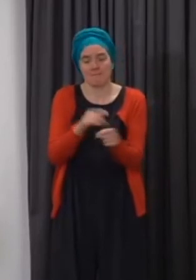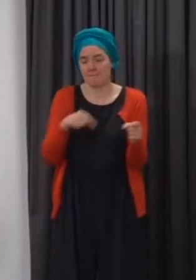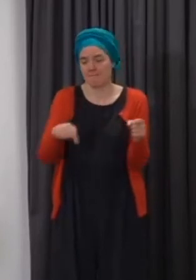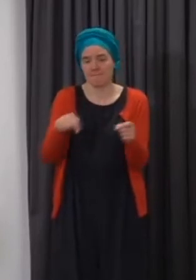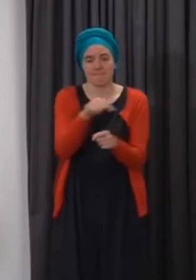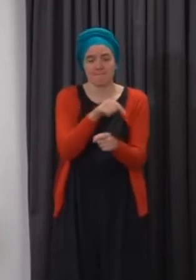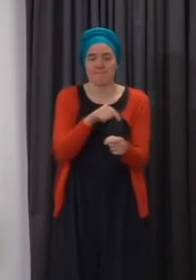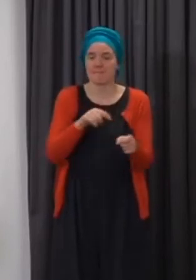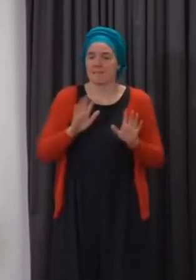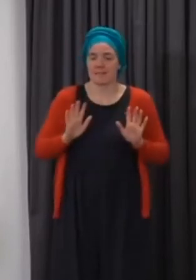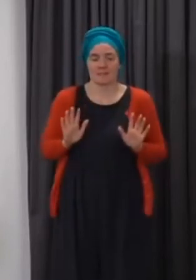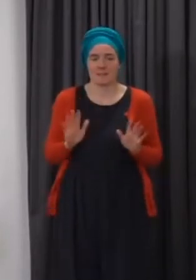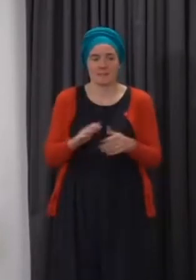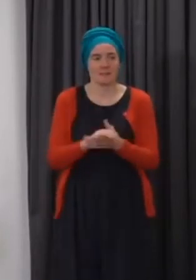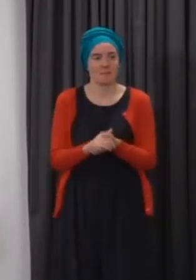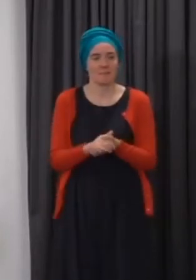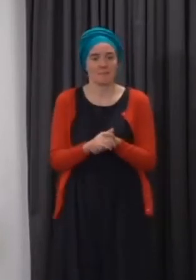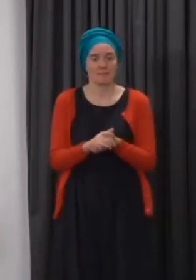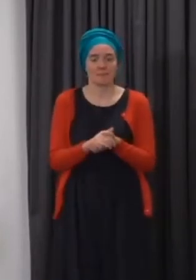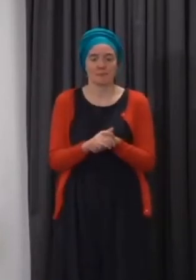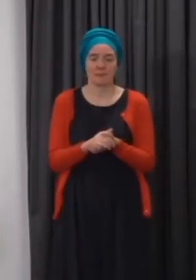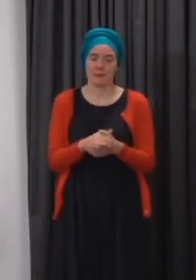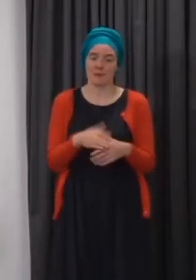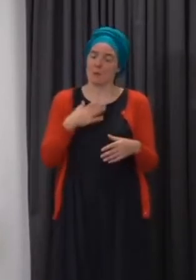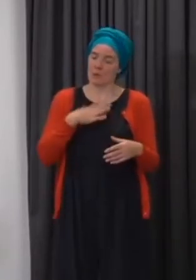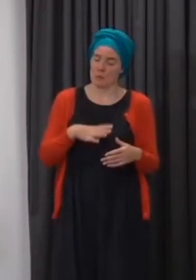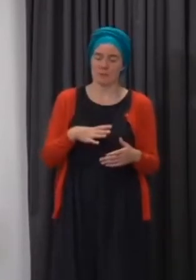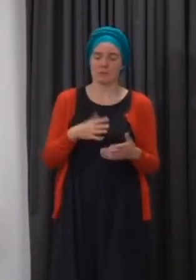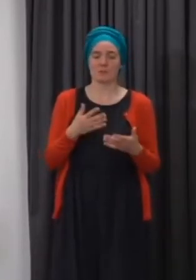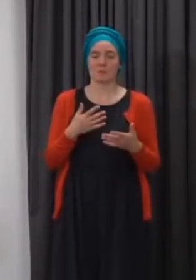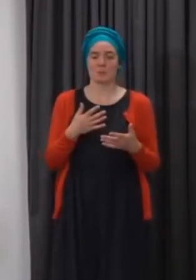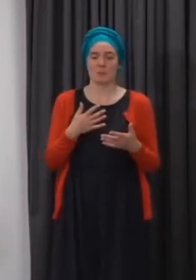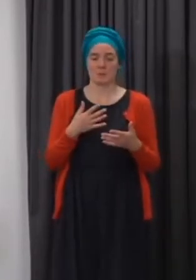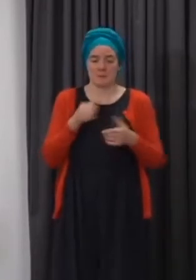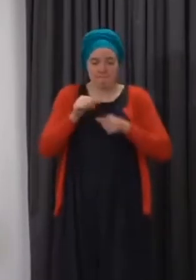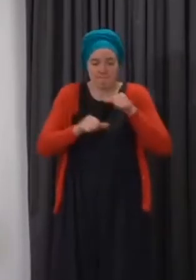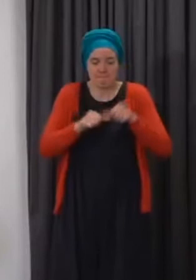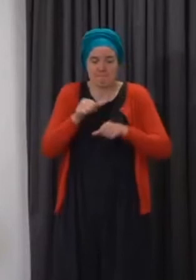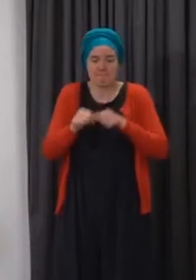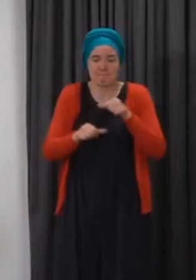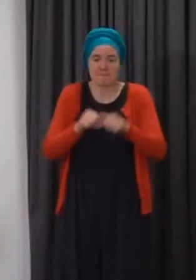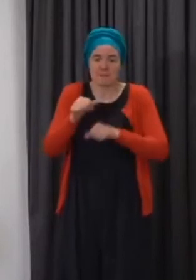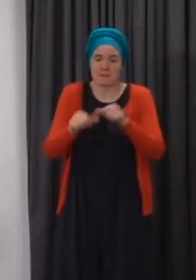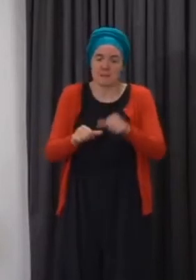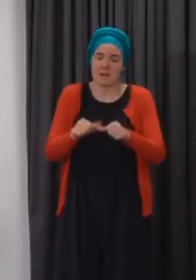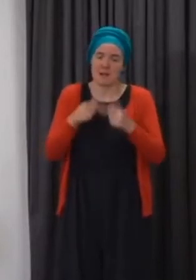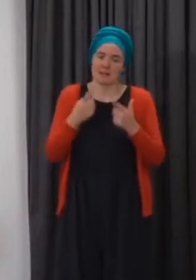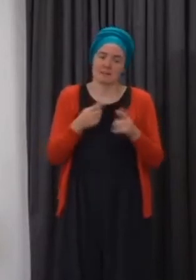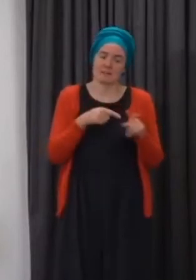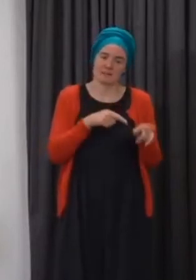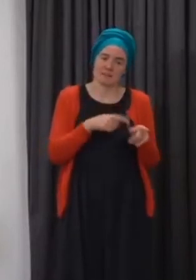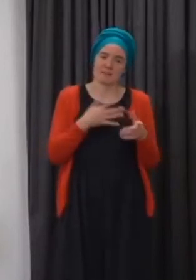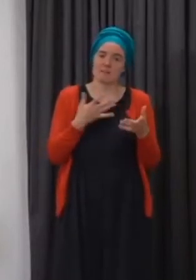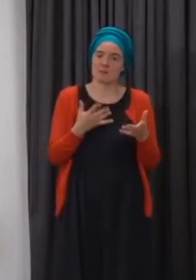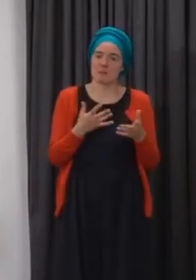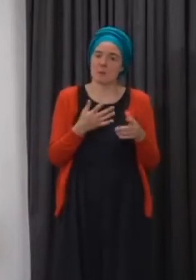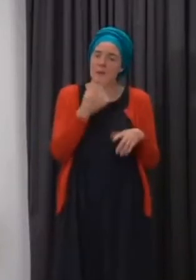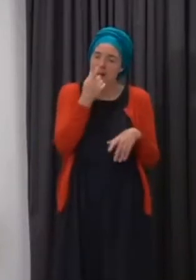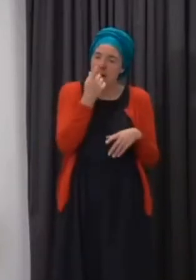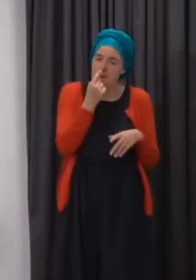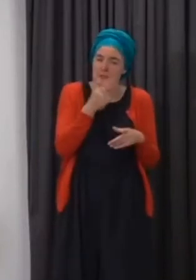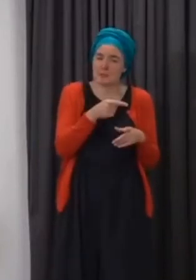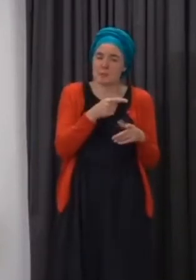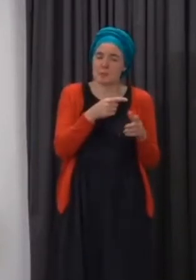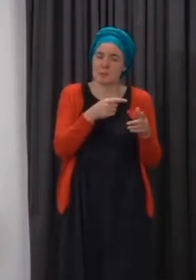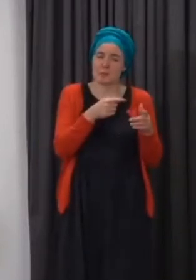we do want to approach and be able to progress an exit from our current lockdown measures, and we don't want to compromise that by actually